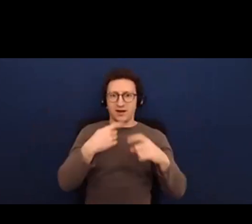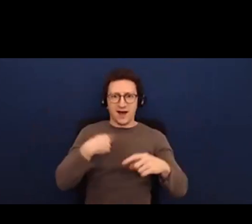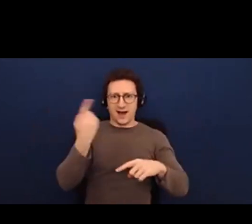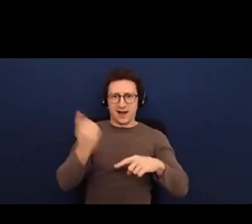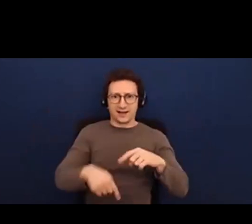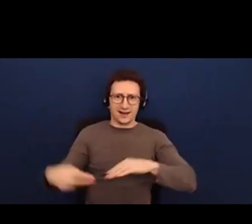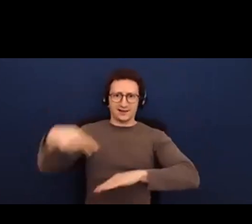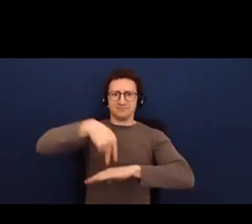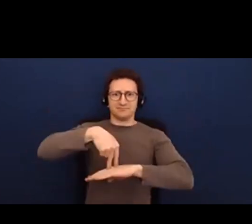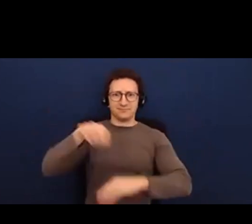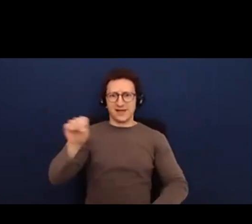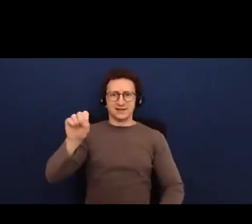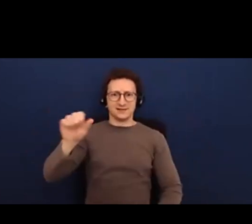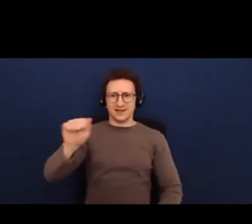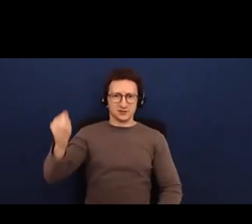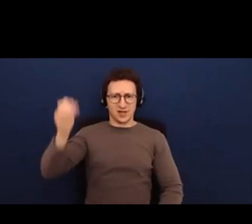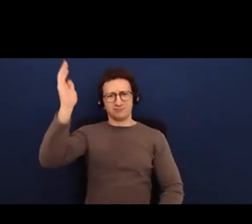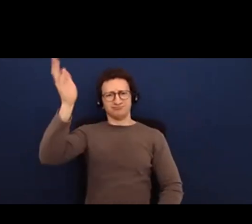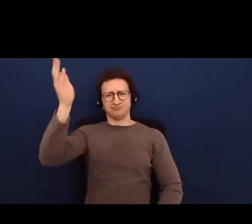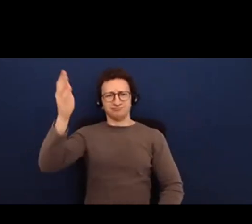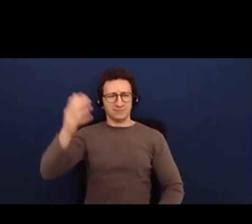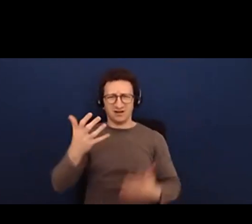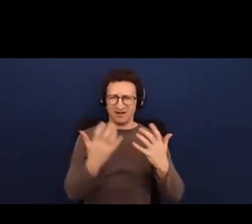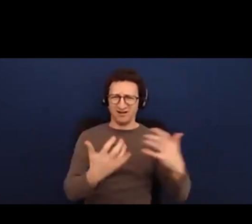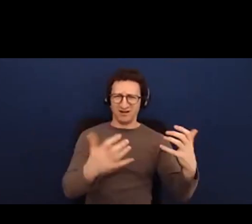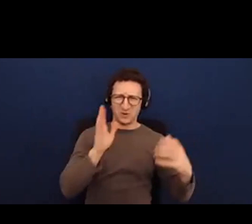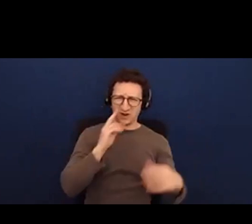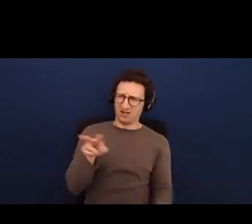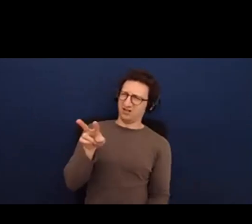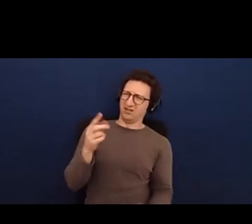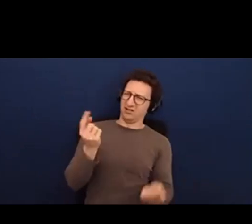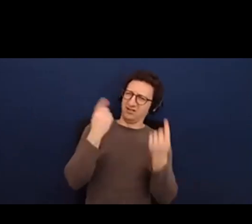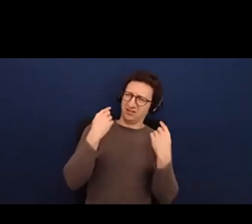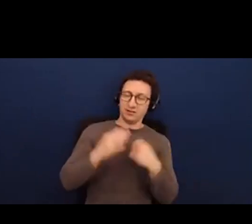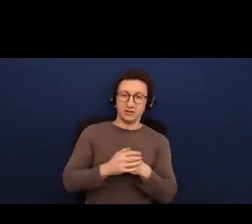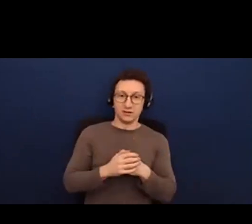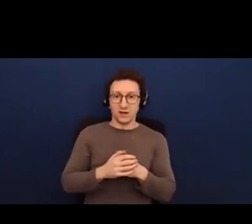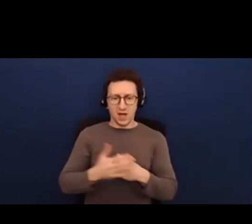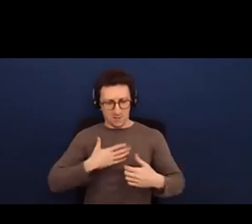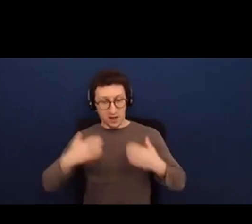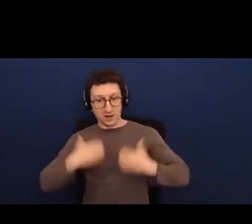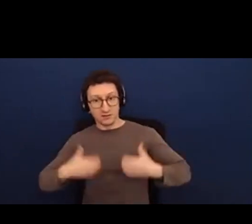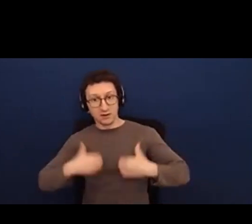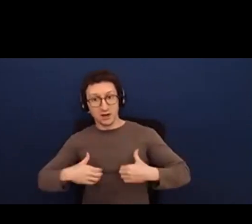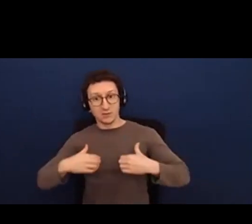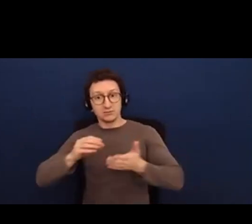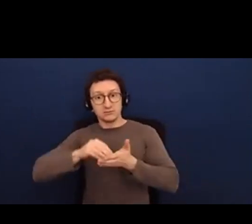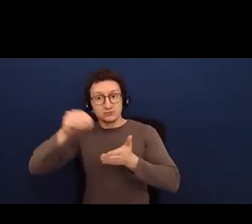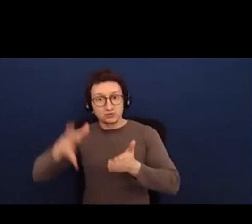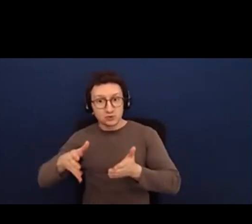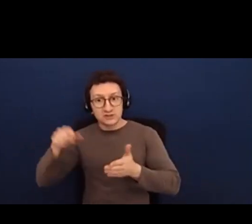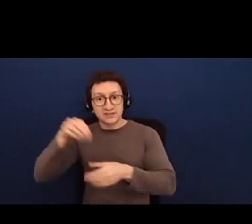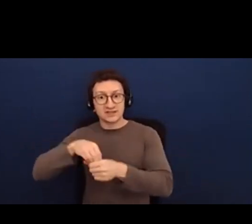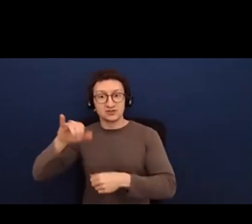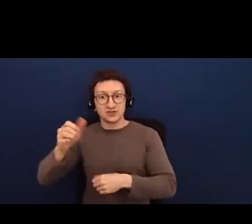SAJ, and they were too radical for the rabbinical students at the JTS.